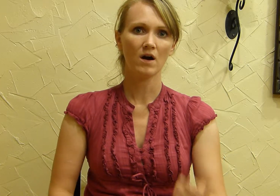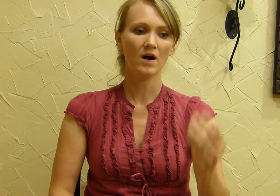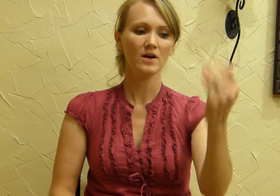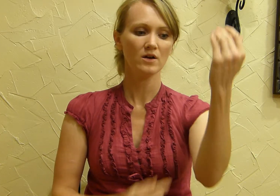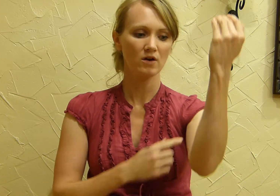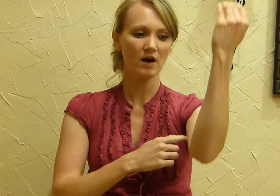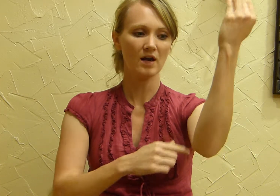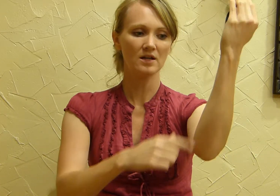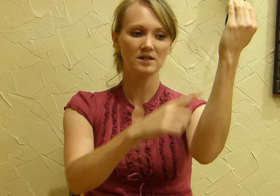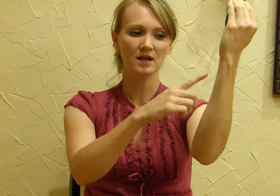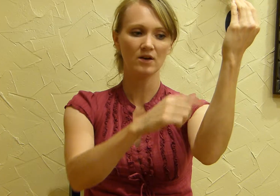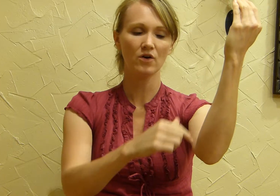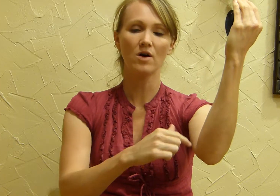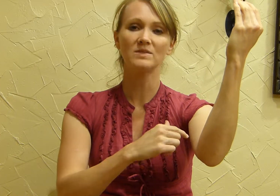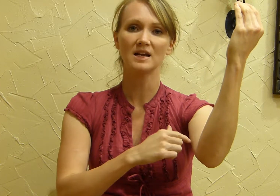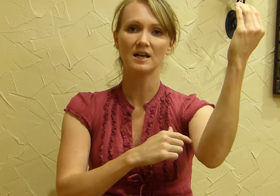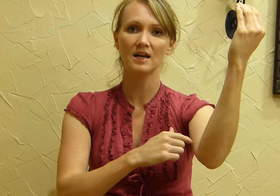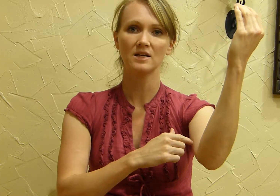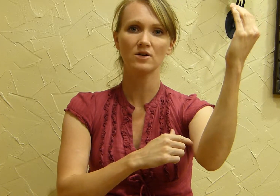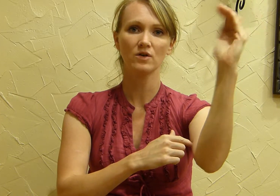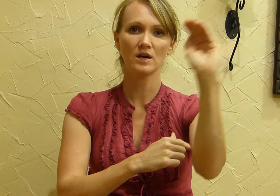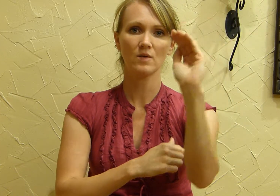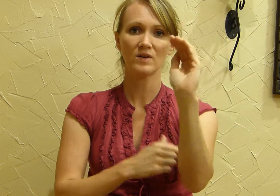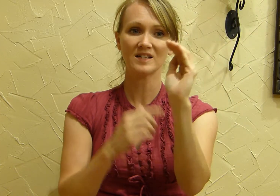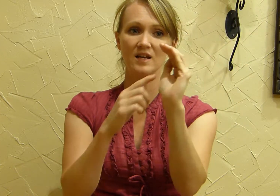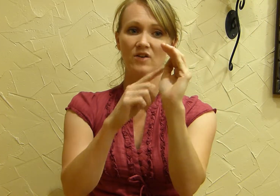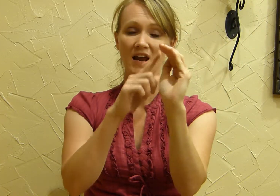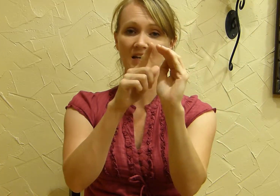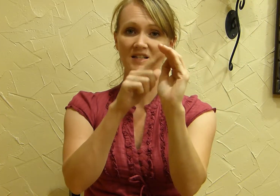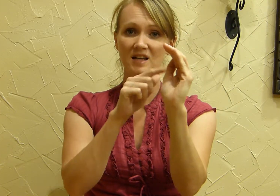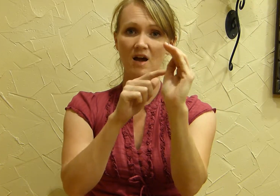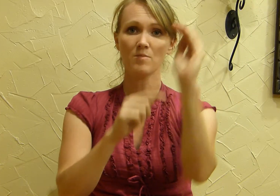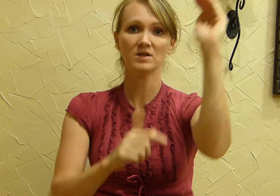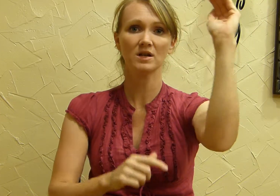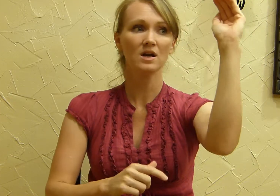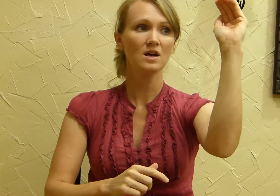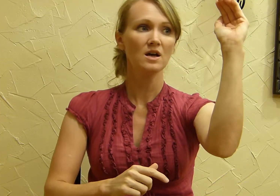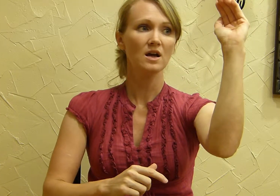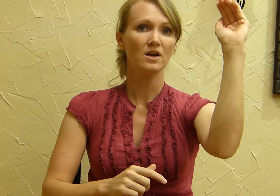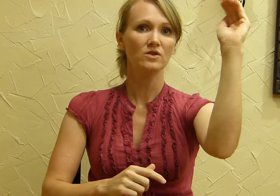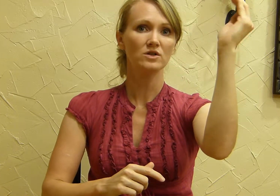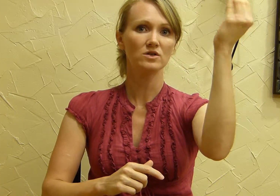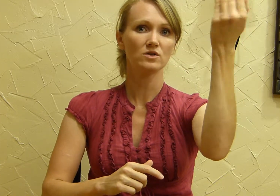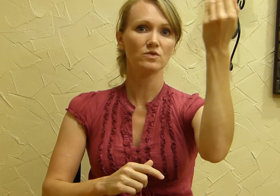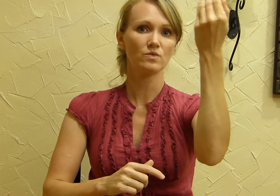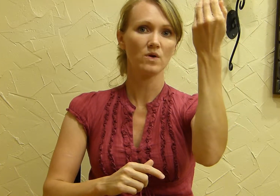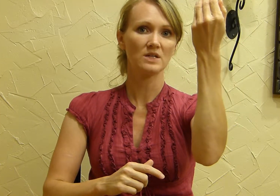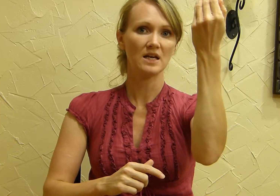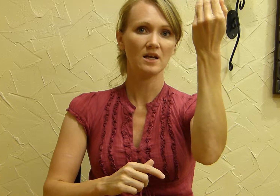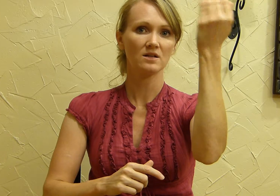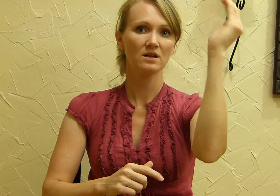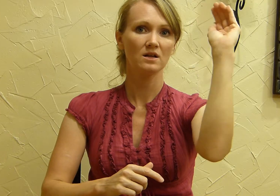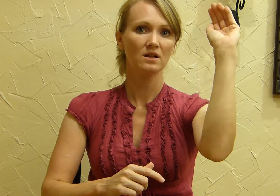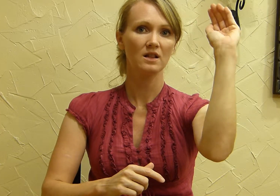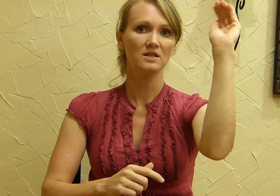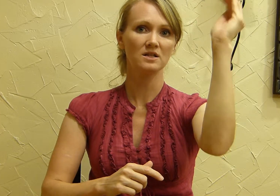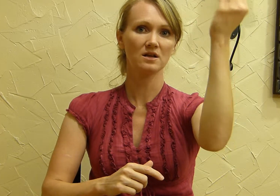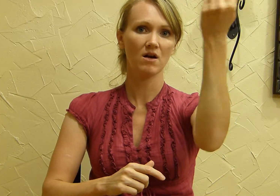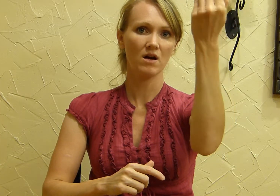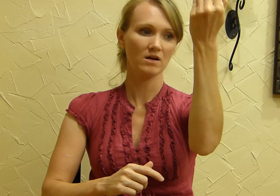God, your arm's at a 90 degree. Once again, your hand is cupped, and you just rotate it. This is God.